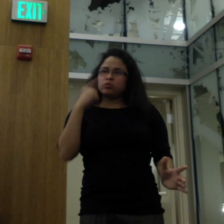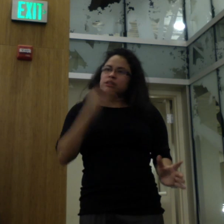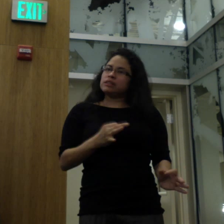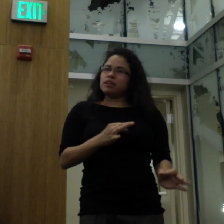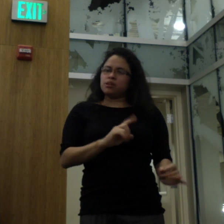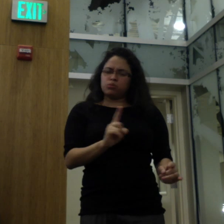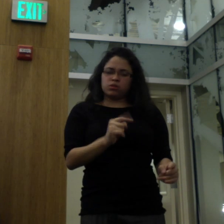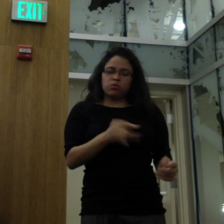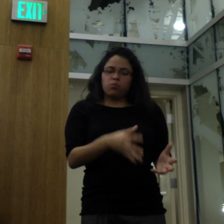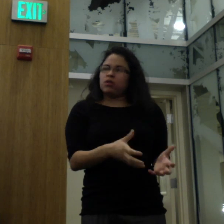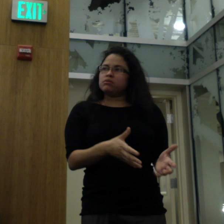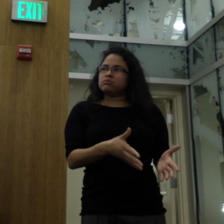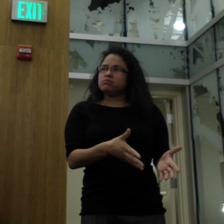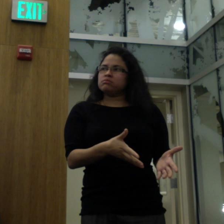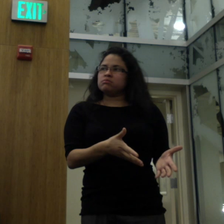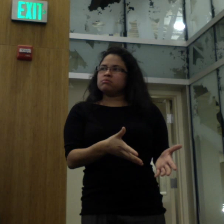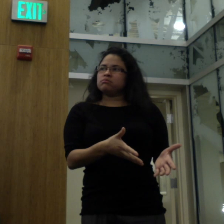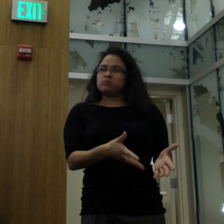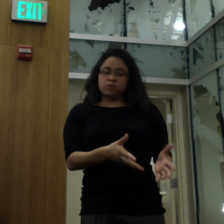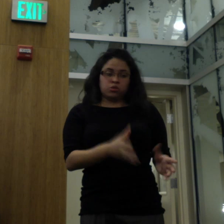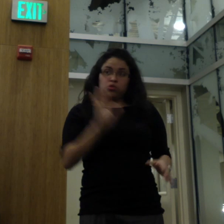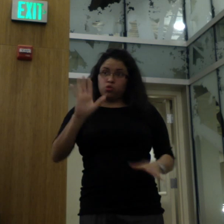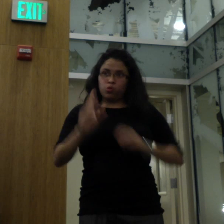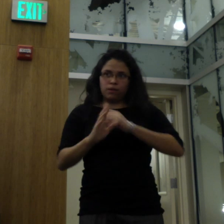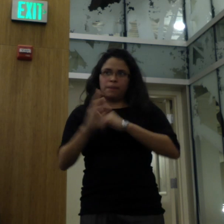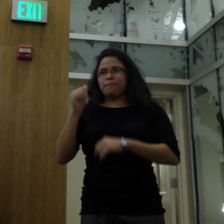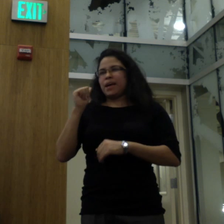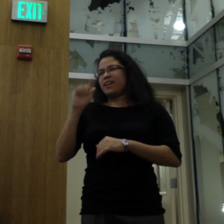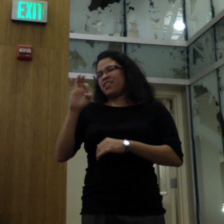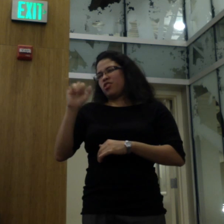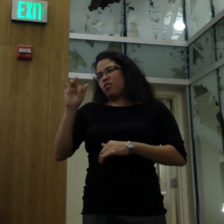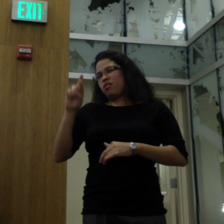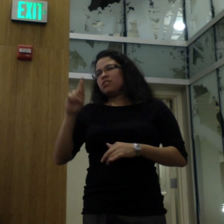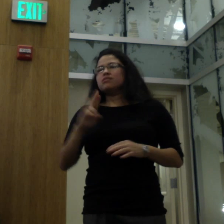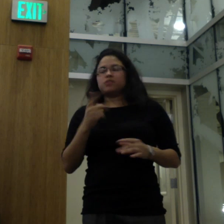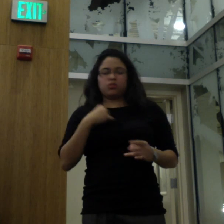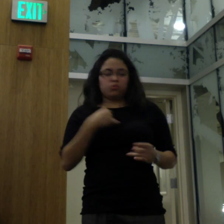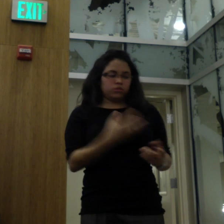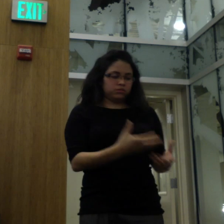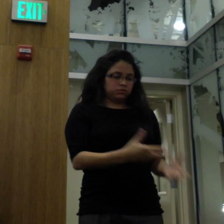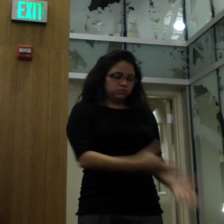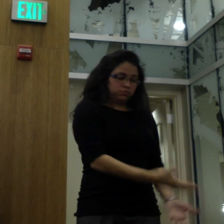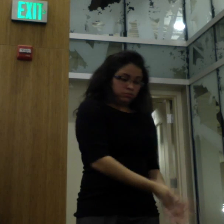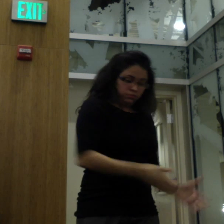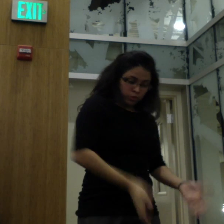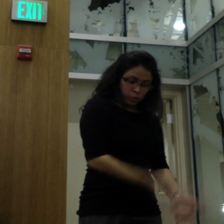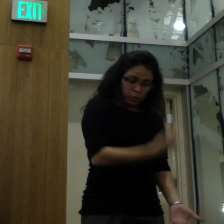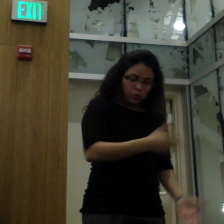particular spot in your yard where you're going to put all of that waste.